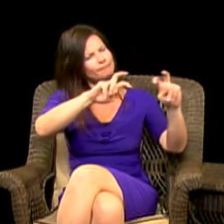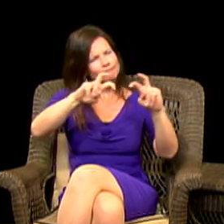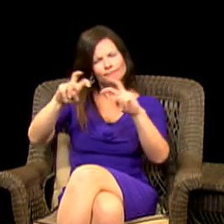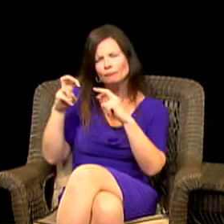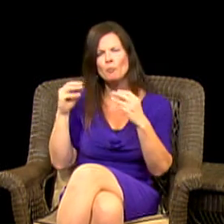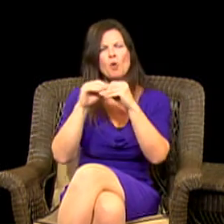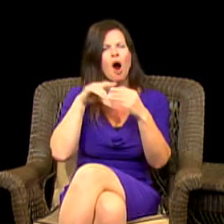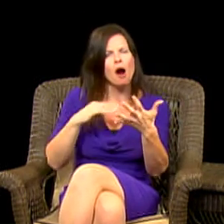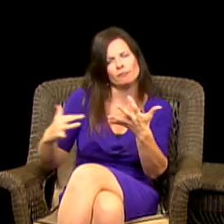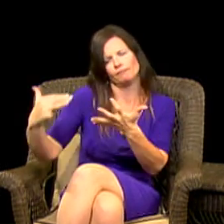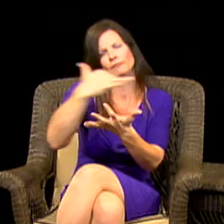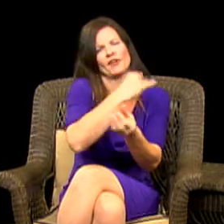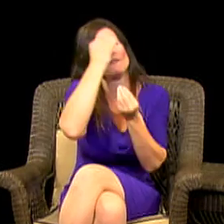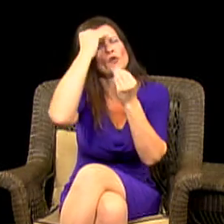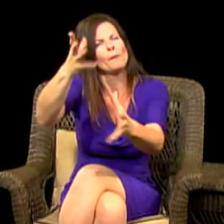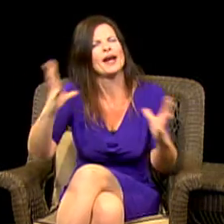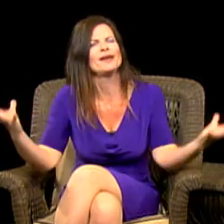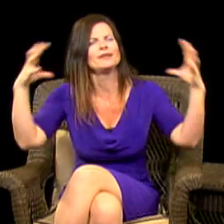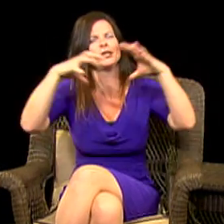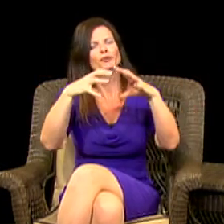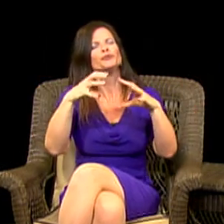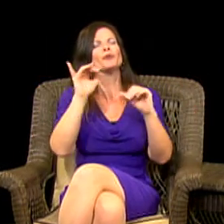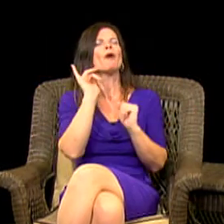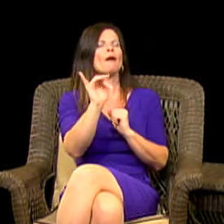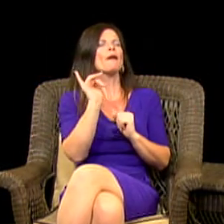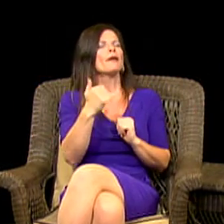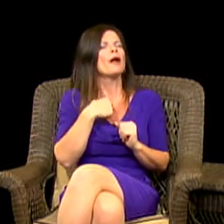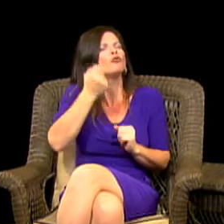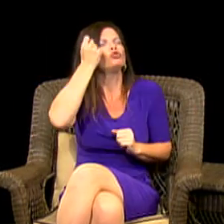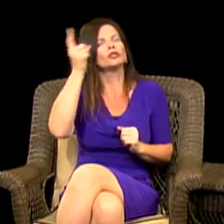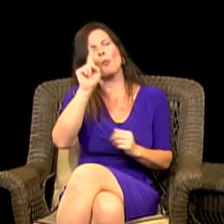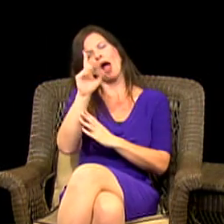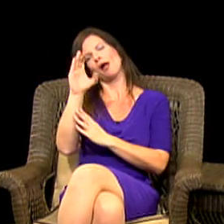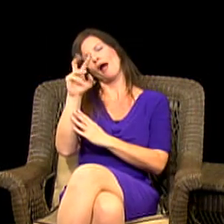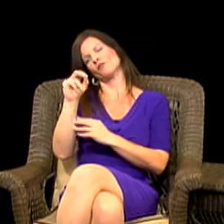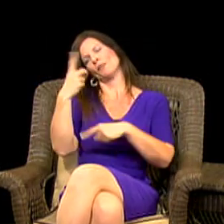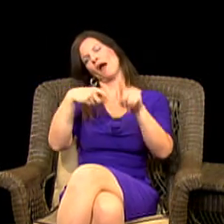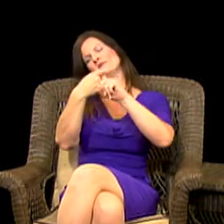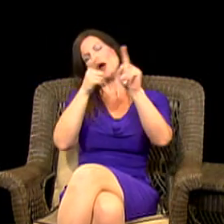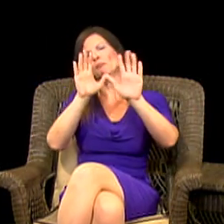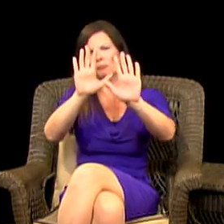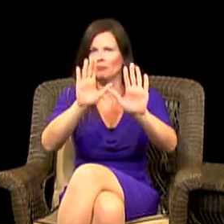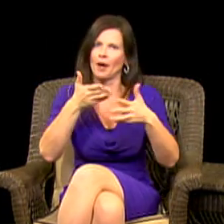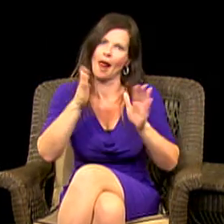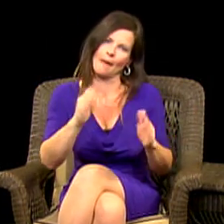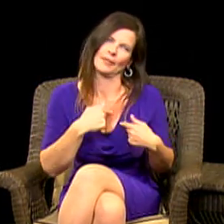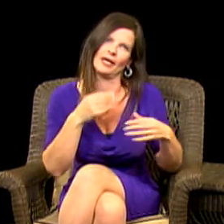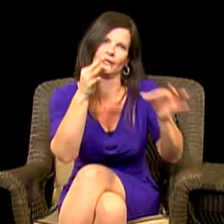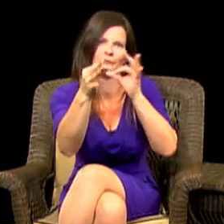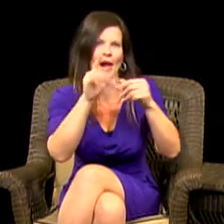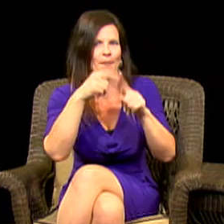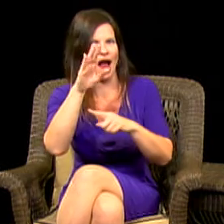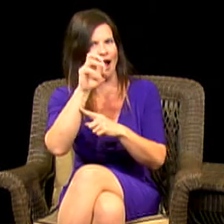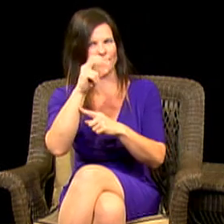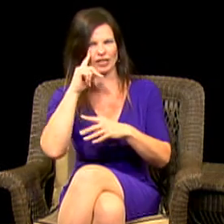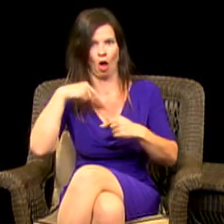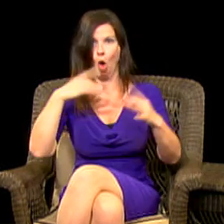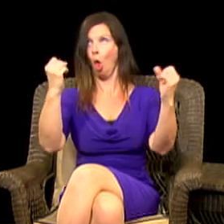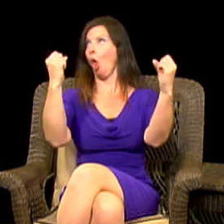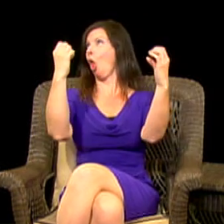That's how it's spelled. And it, there are a lot of issues that I feel like are involved in this. So I'll